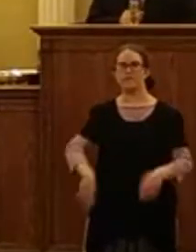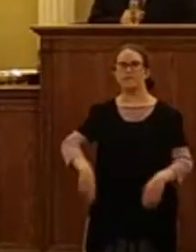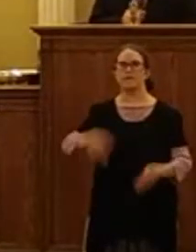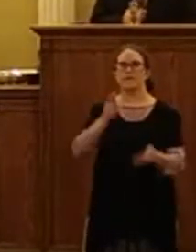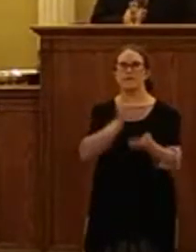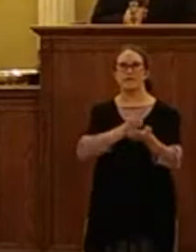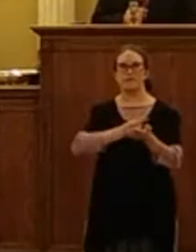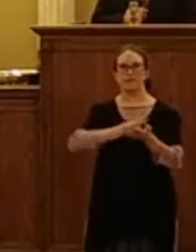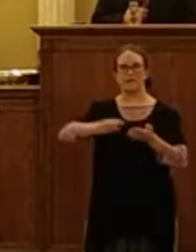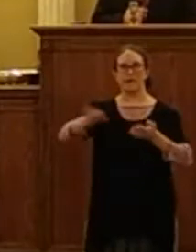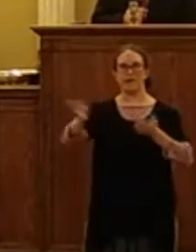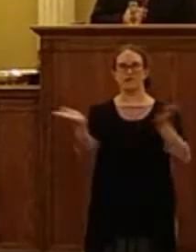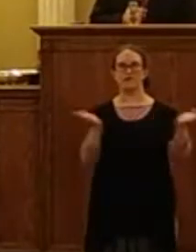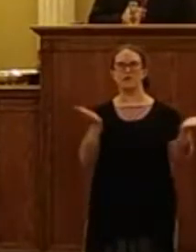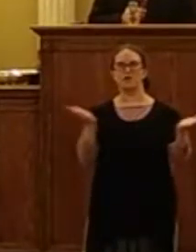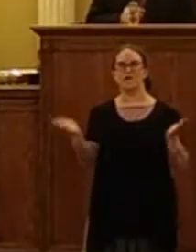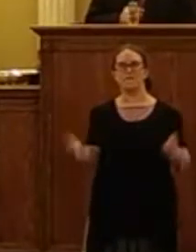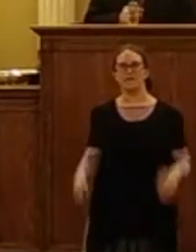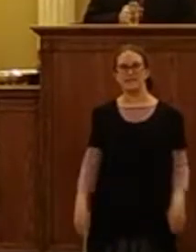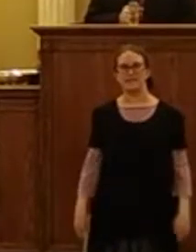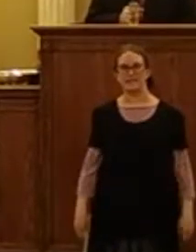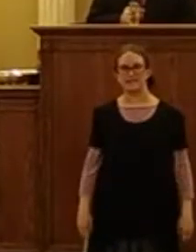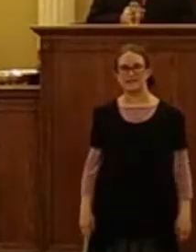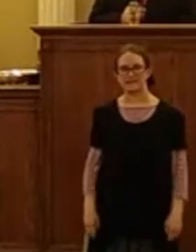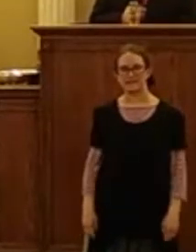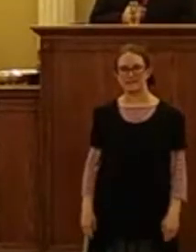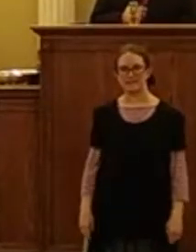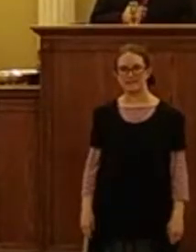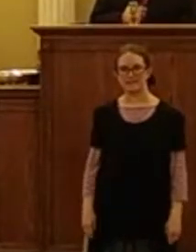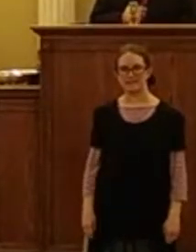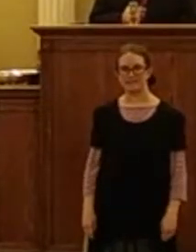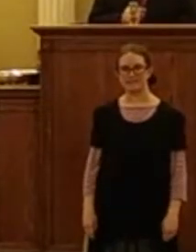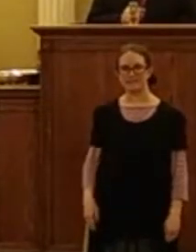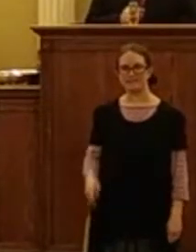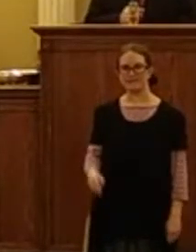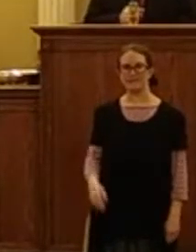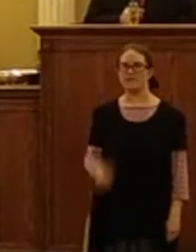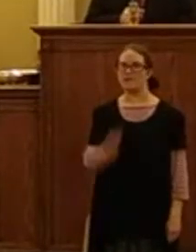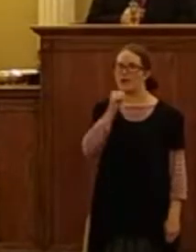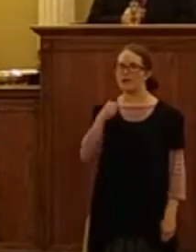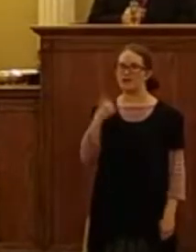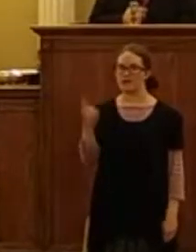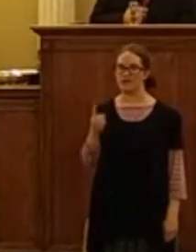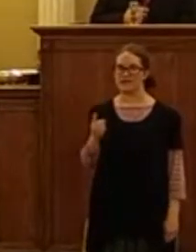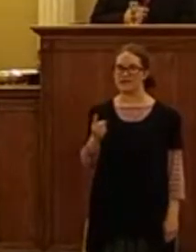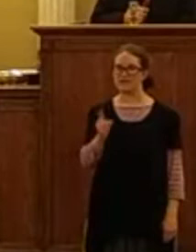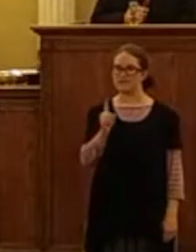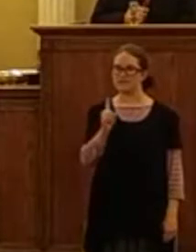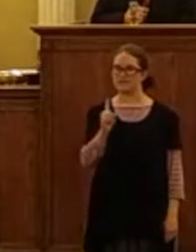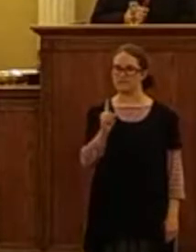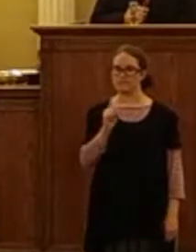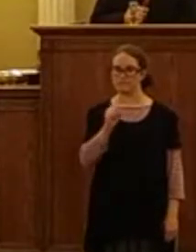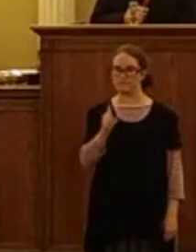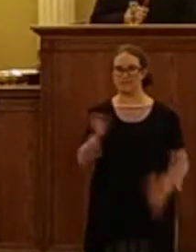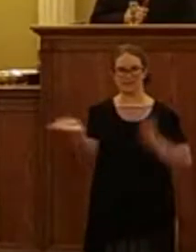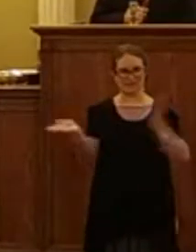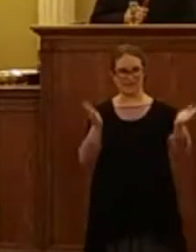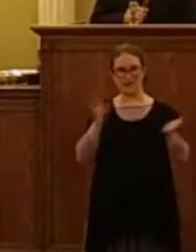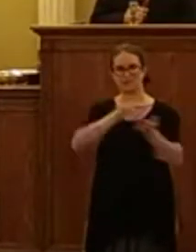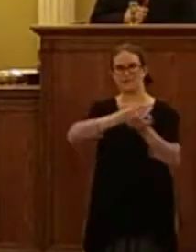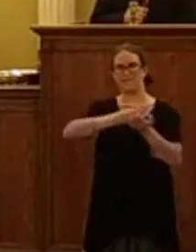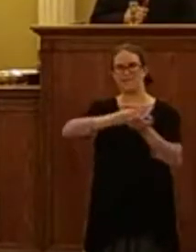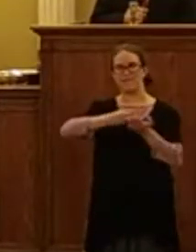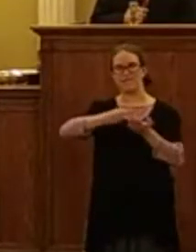divine service. Amen. It was not just ordinary service. It was